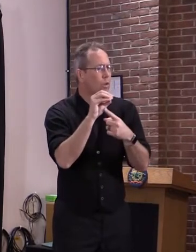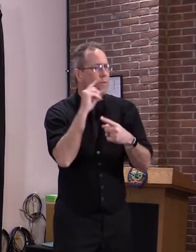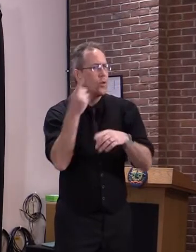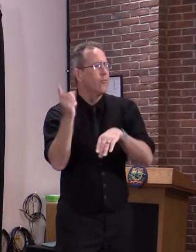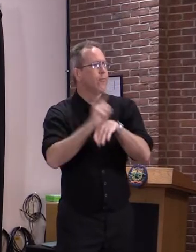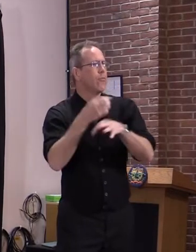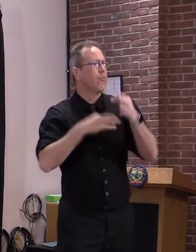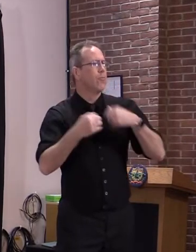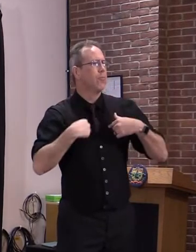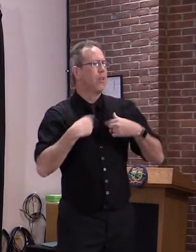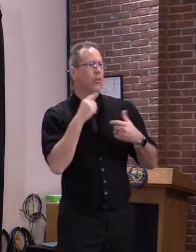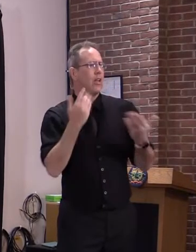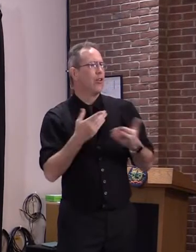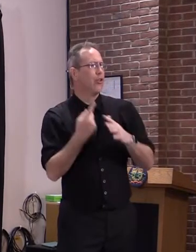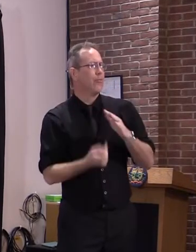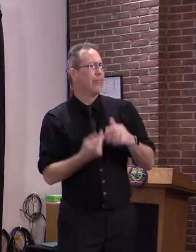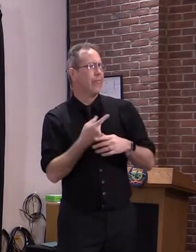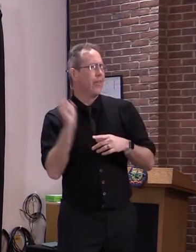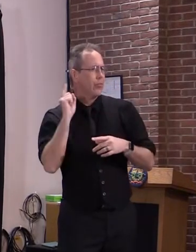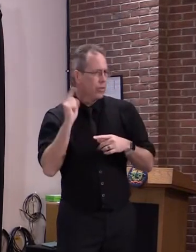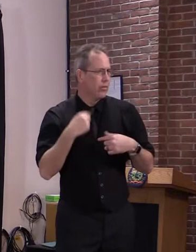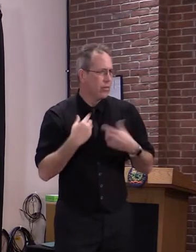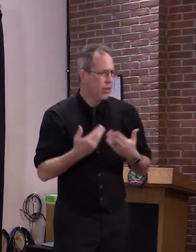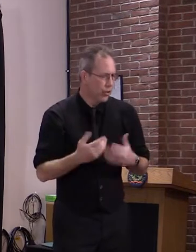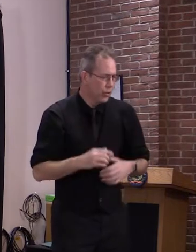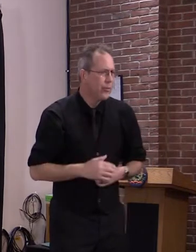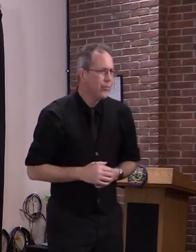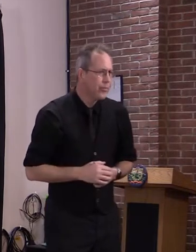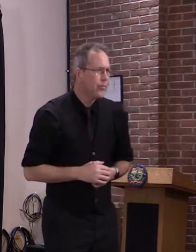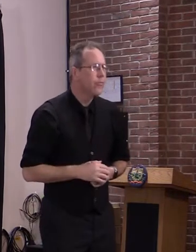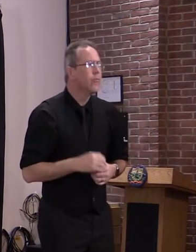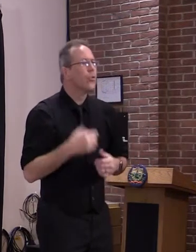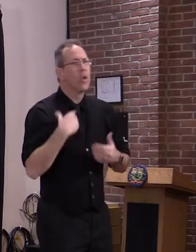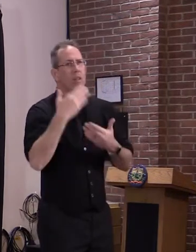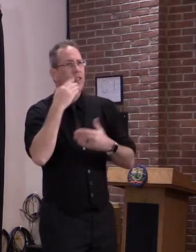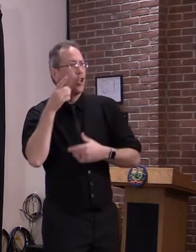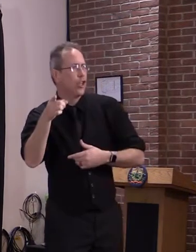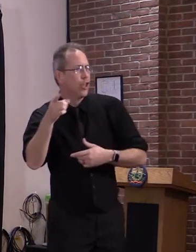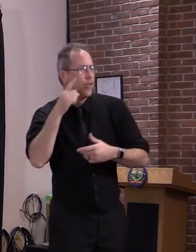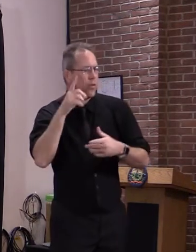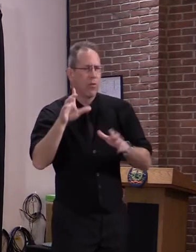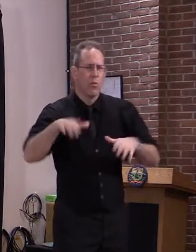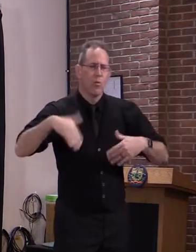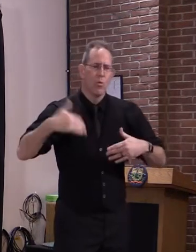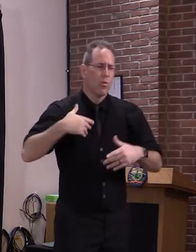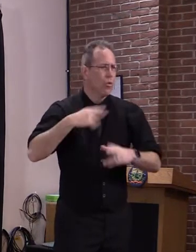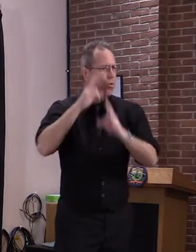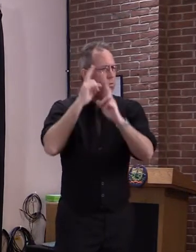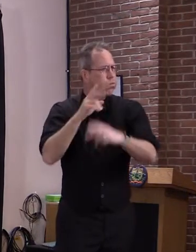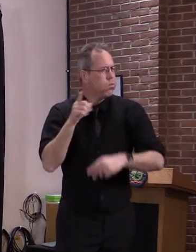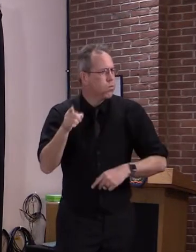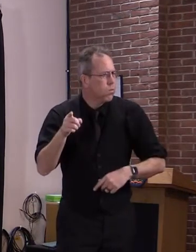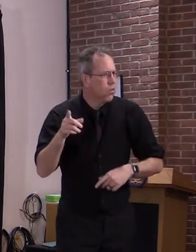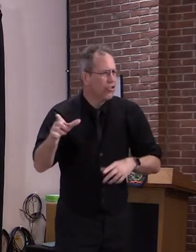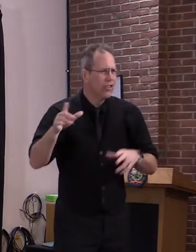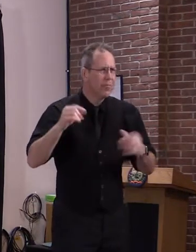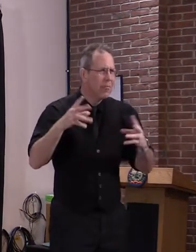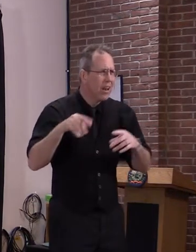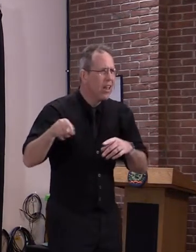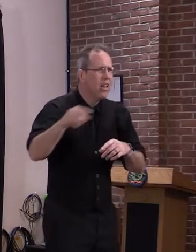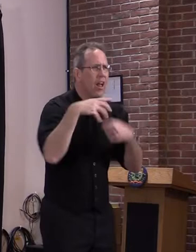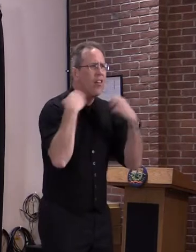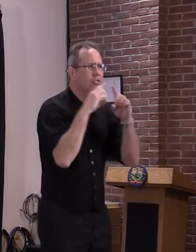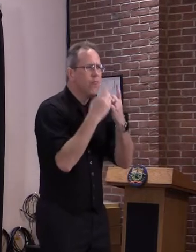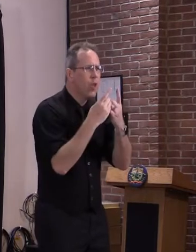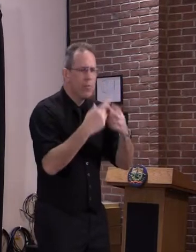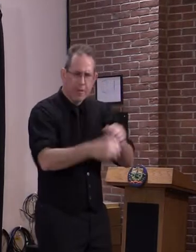absence. She's obviously one of the many, many people in the health department who have stepped up to shoulder a great deal of work to help us